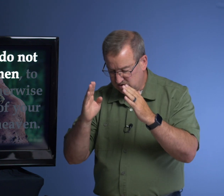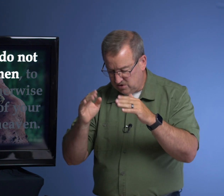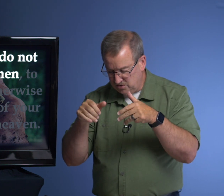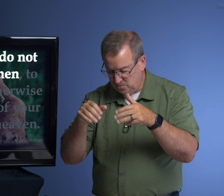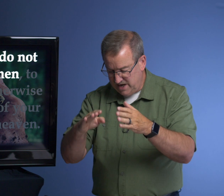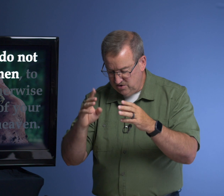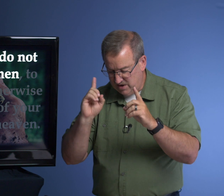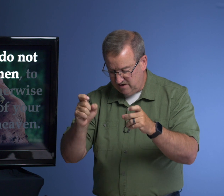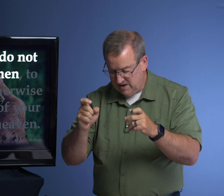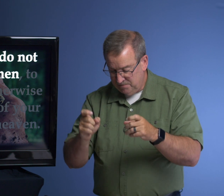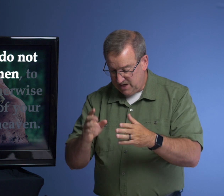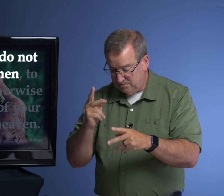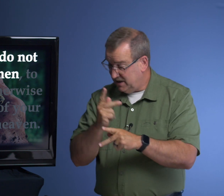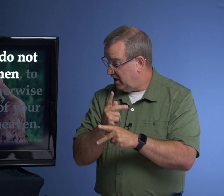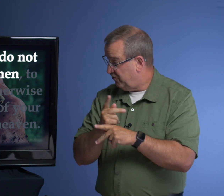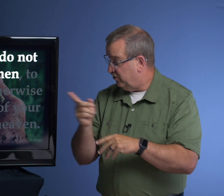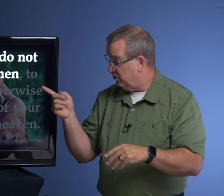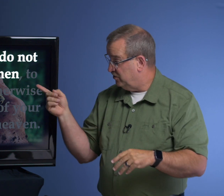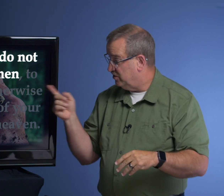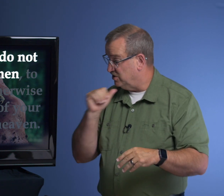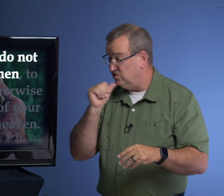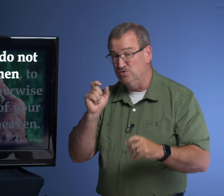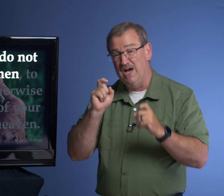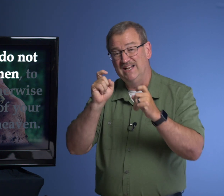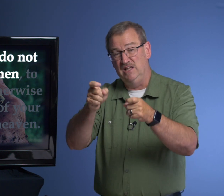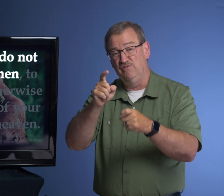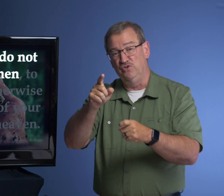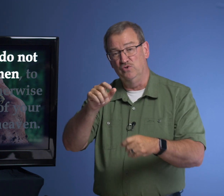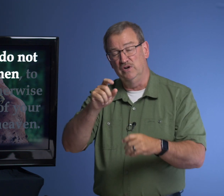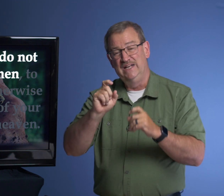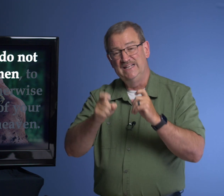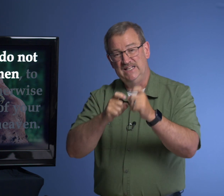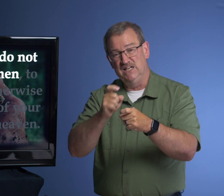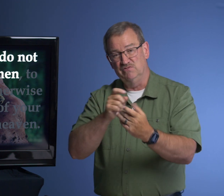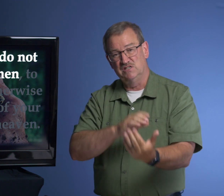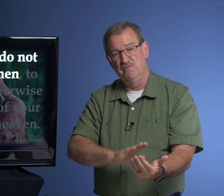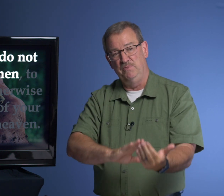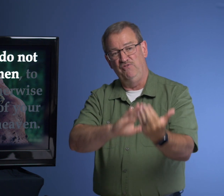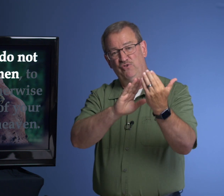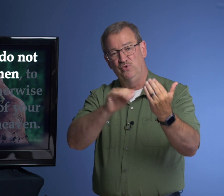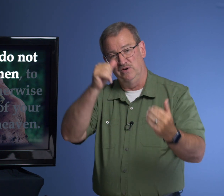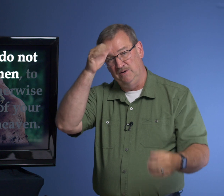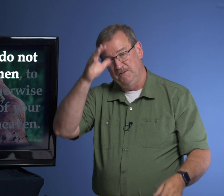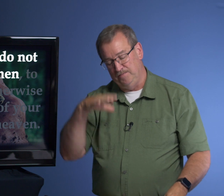on the way you give, and be careful that you do not give your gifts before